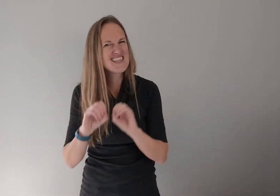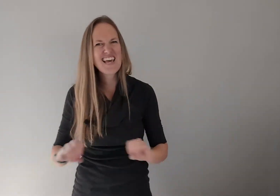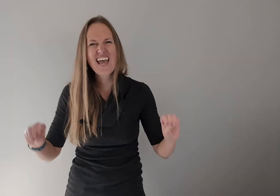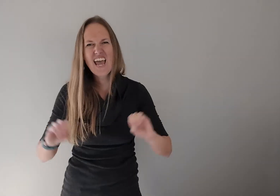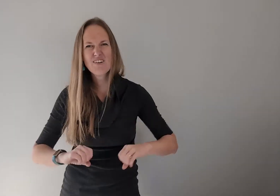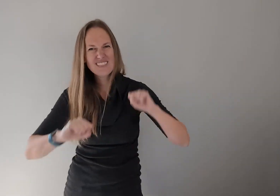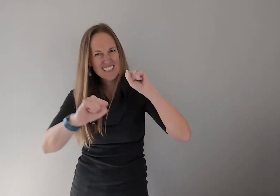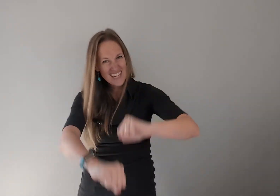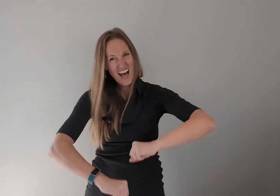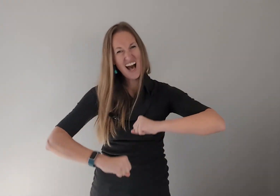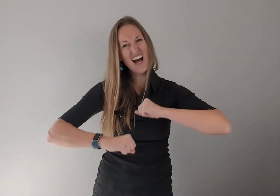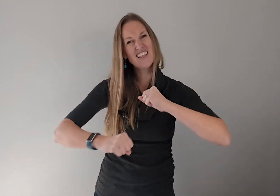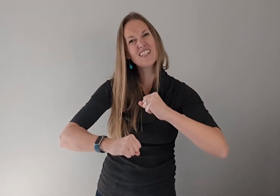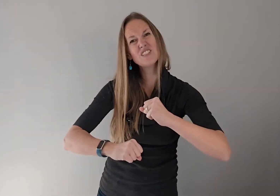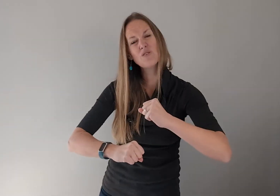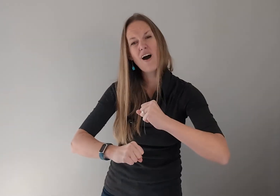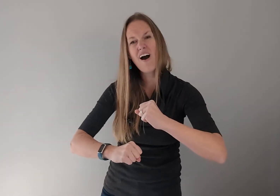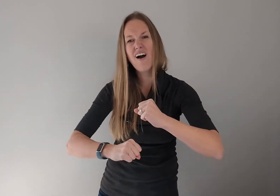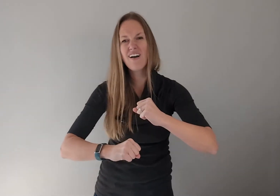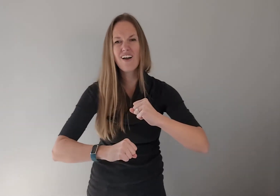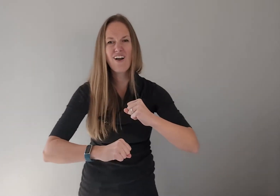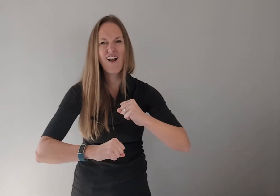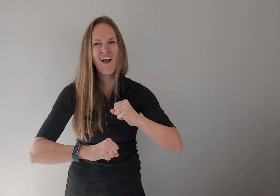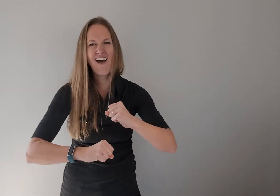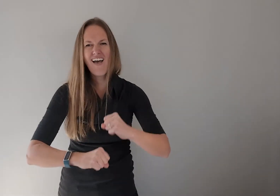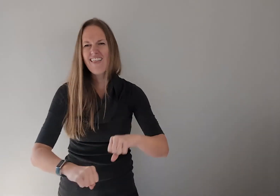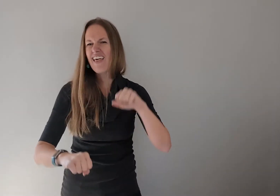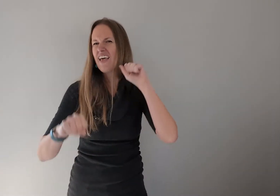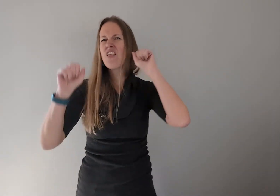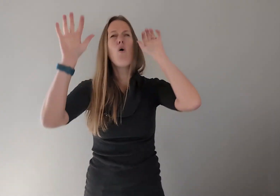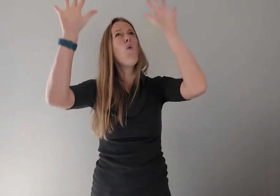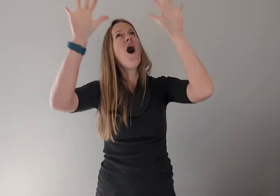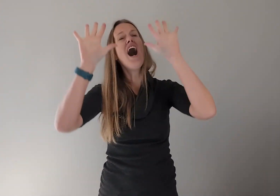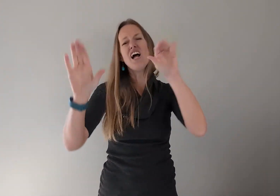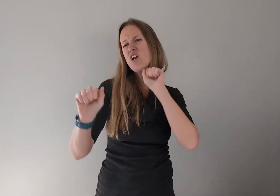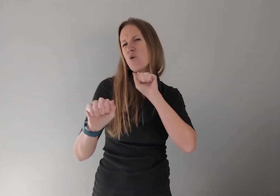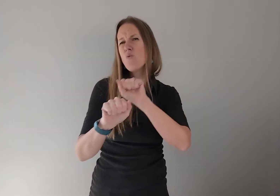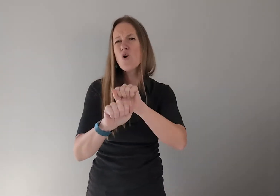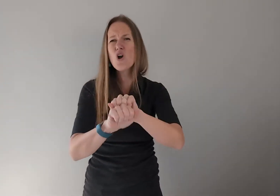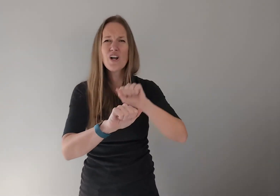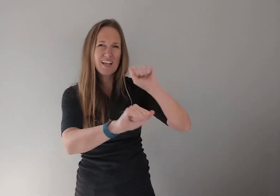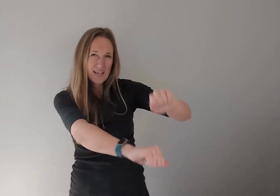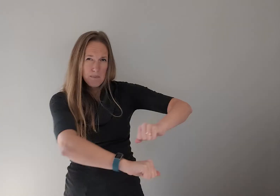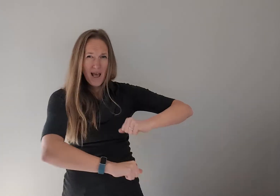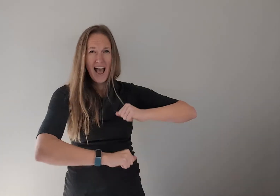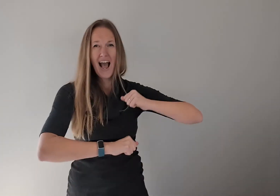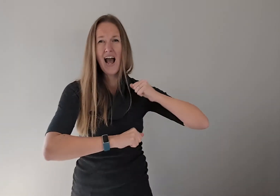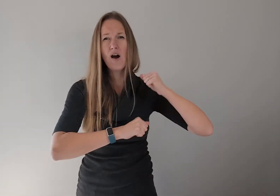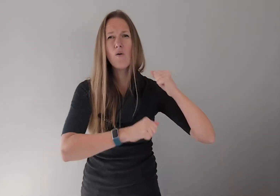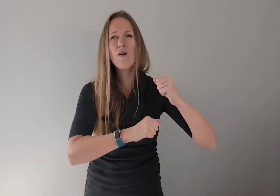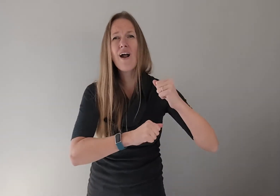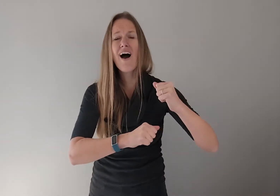There is nothing stronger of the wonder-working power of